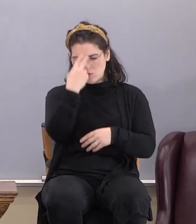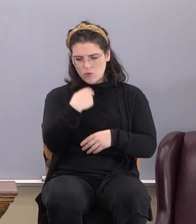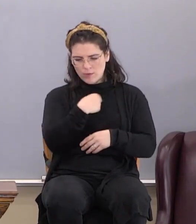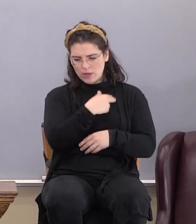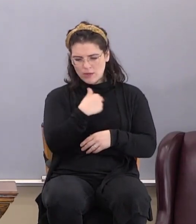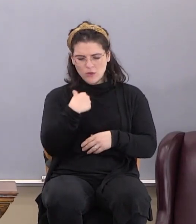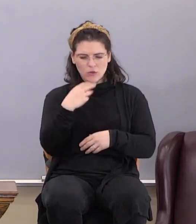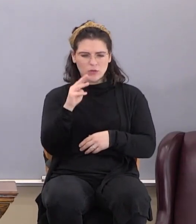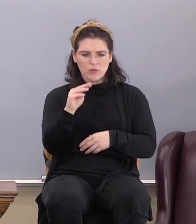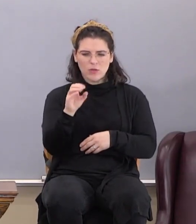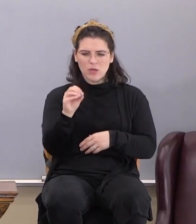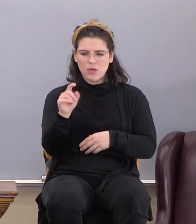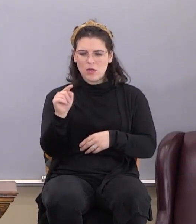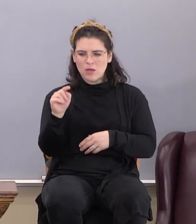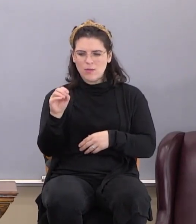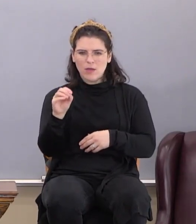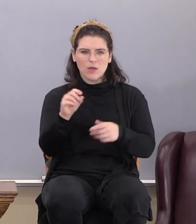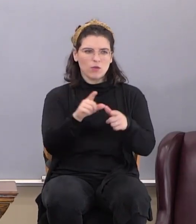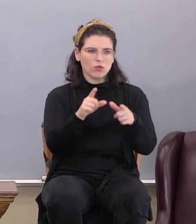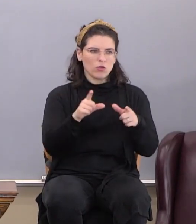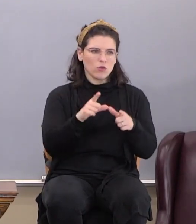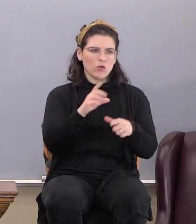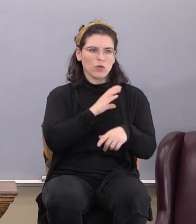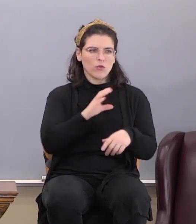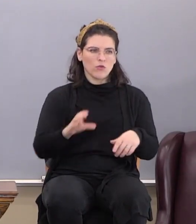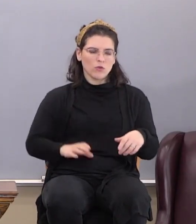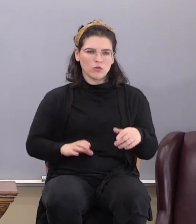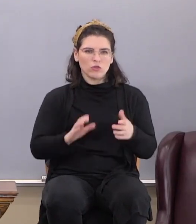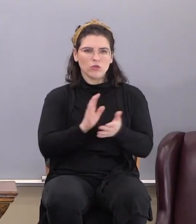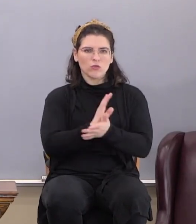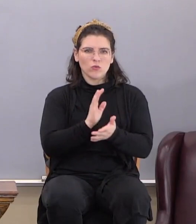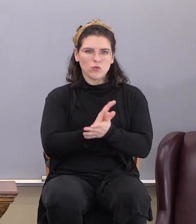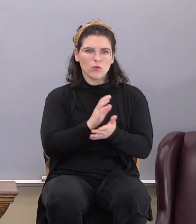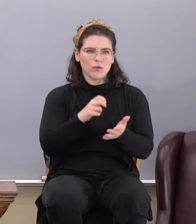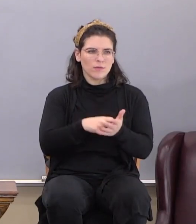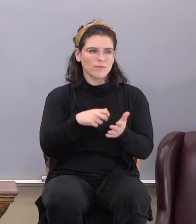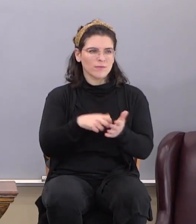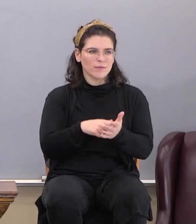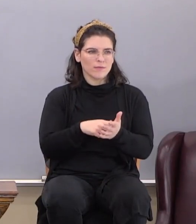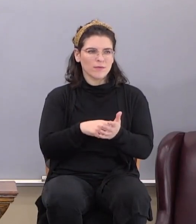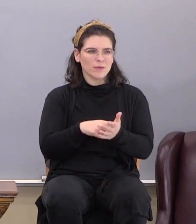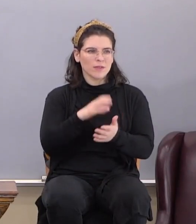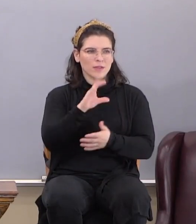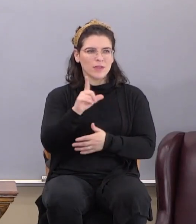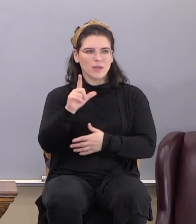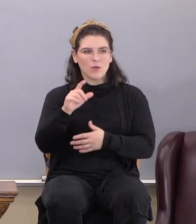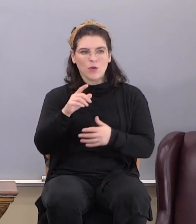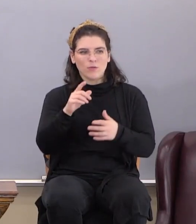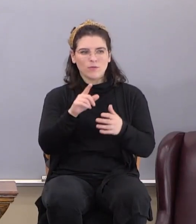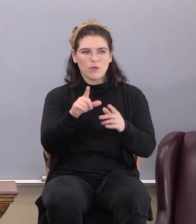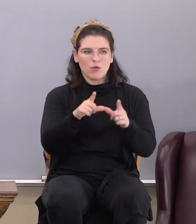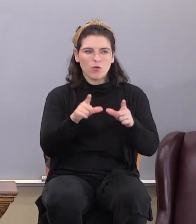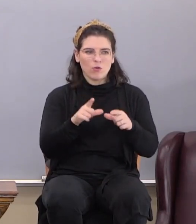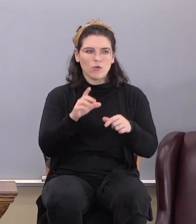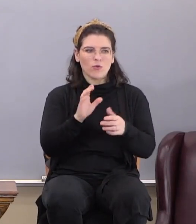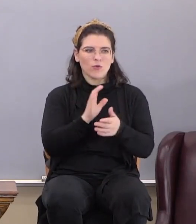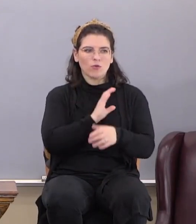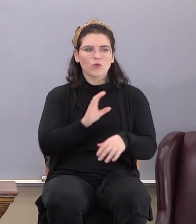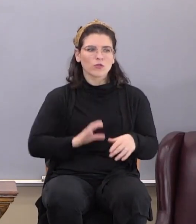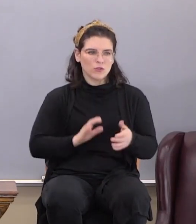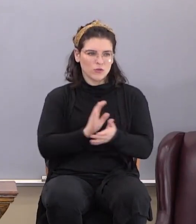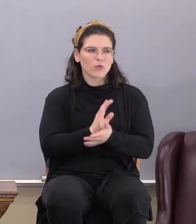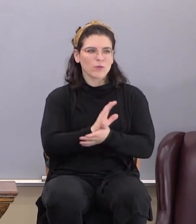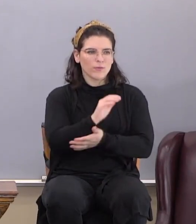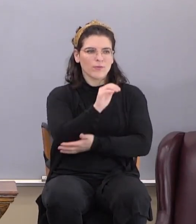local Christian school, Protestant. They have the same motto on a banner. The motto is,